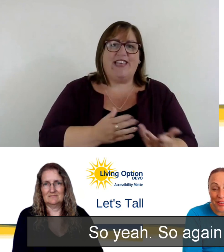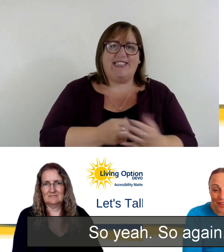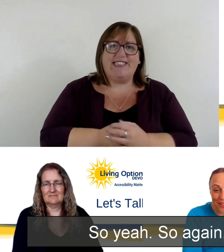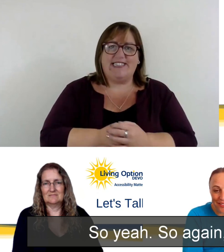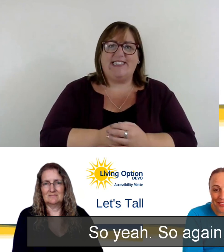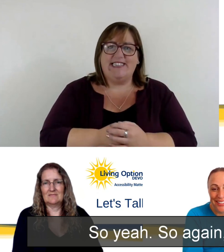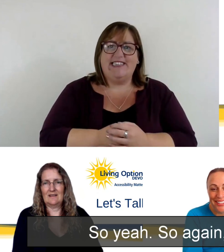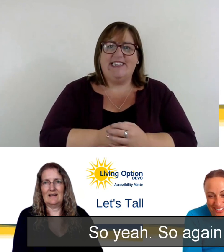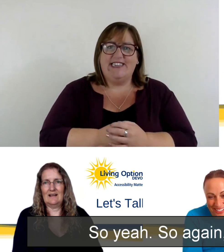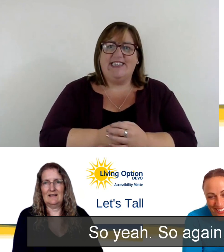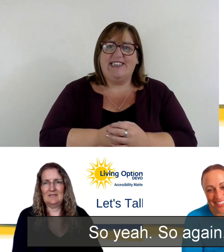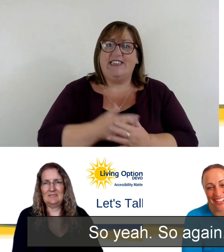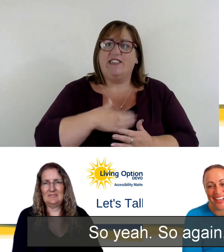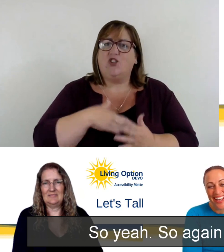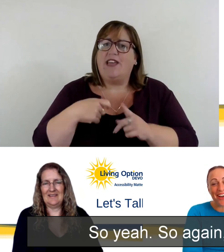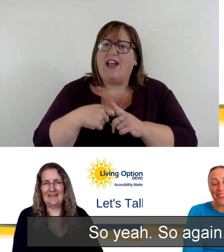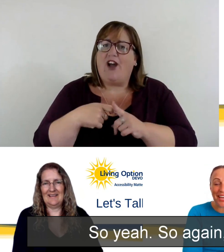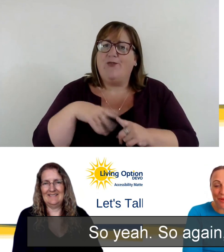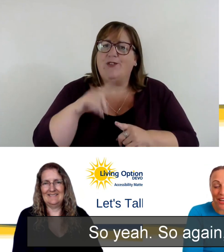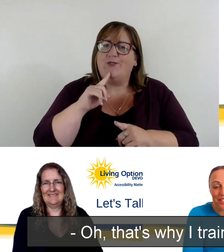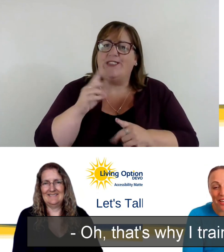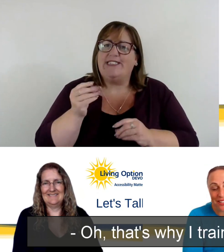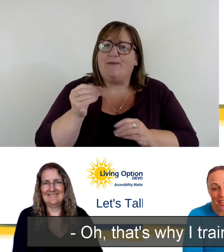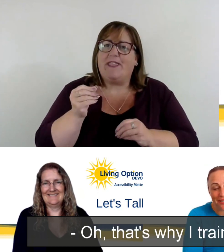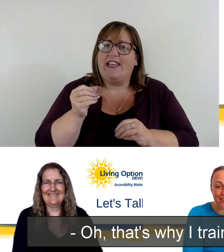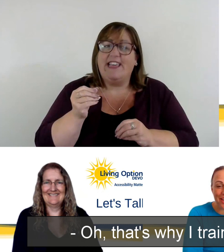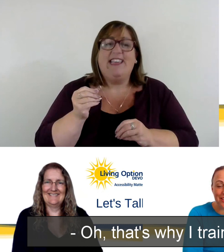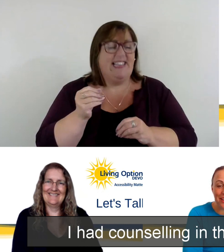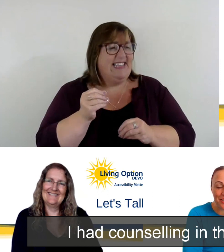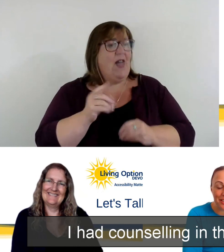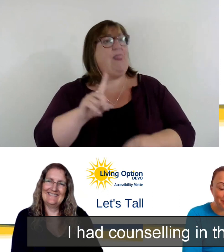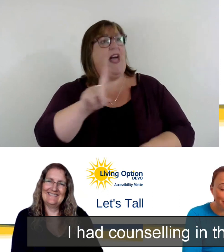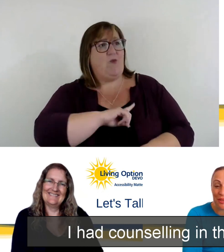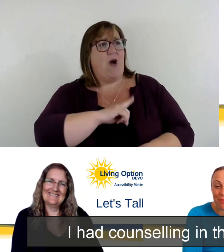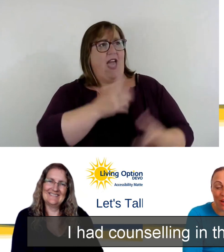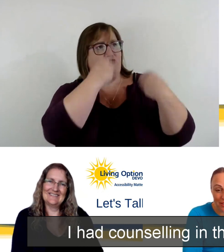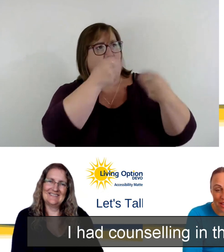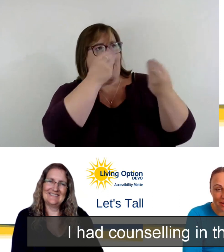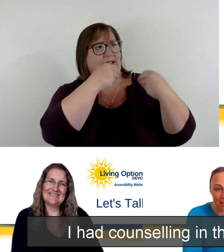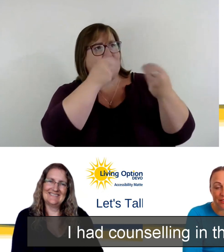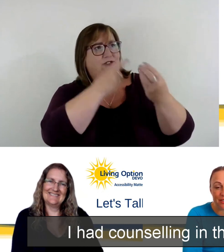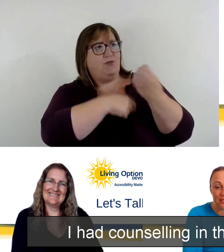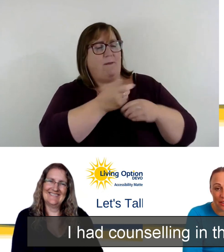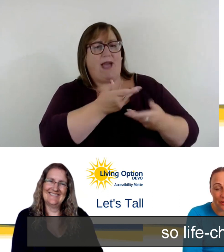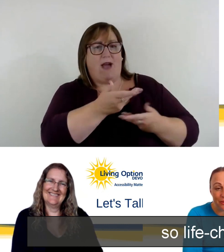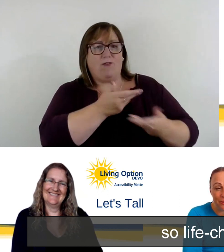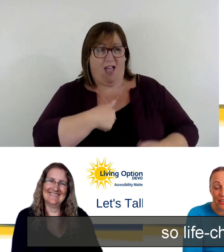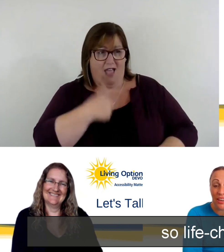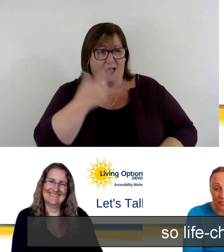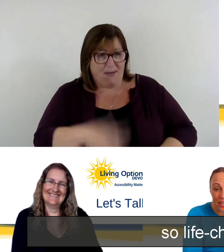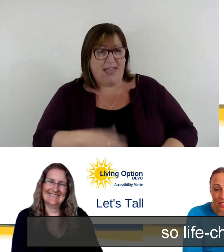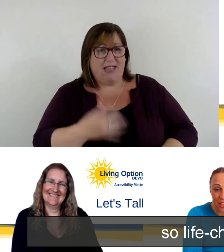So I think, yeah, sorry, go for it. I mean, that's why I trained as a counsellor. I had counselling in the past, and I found it